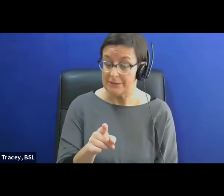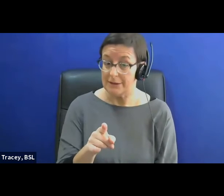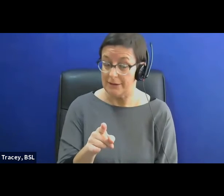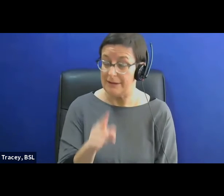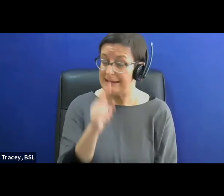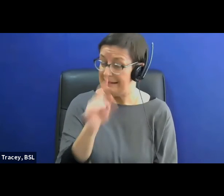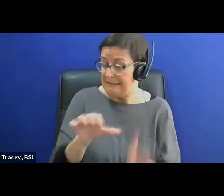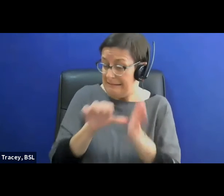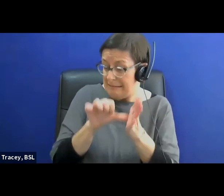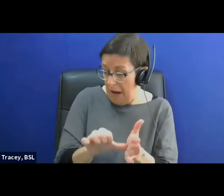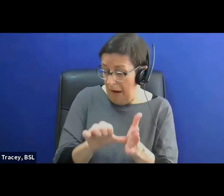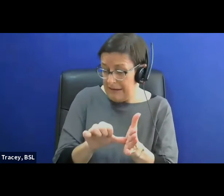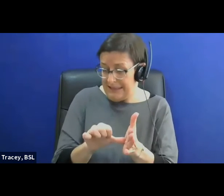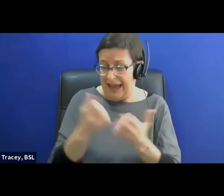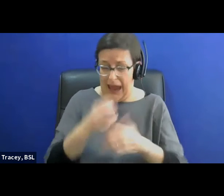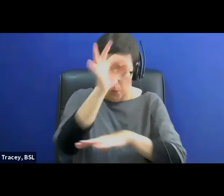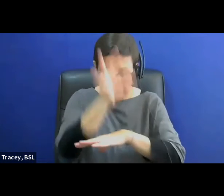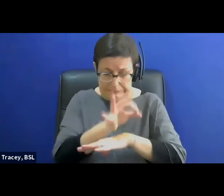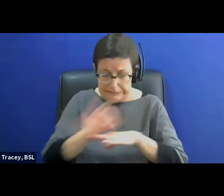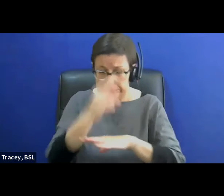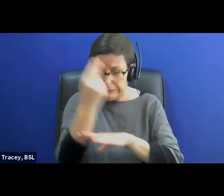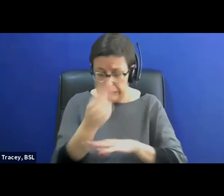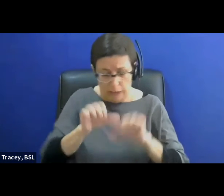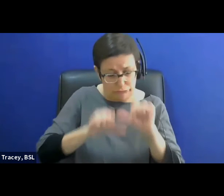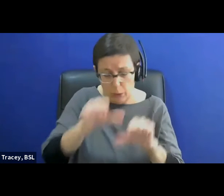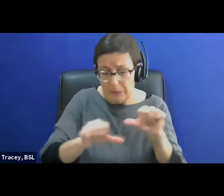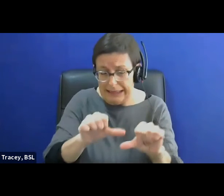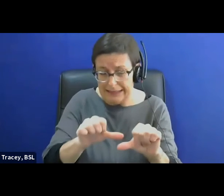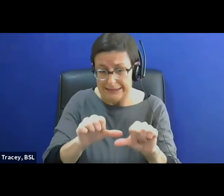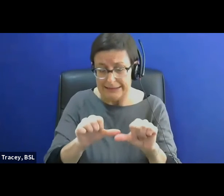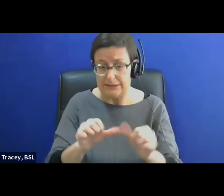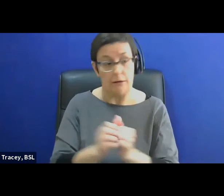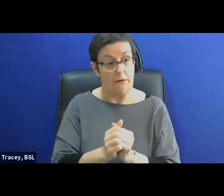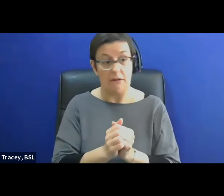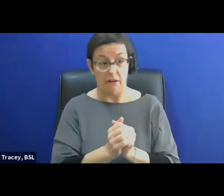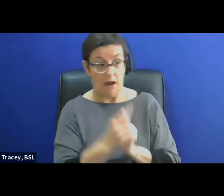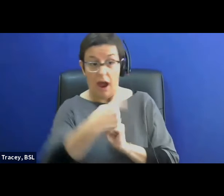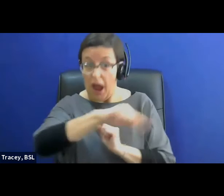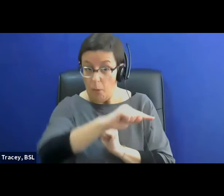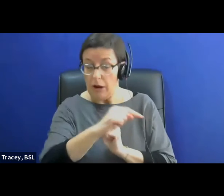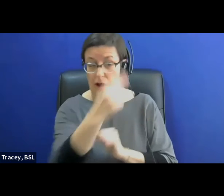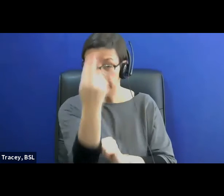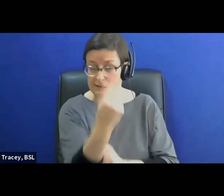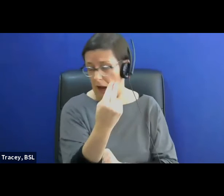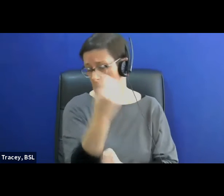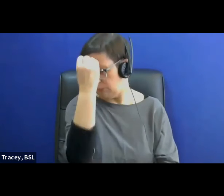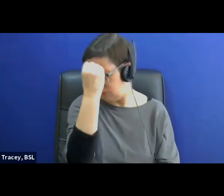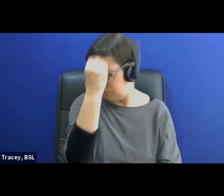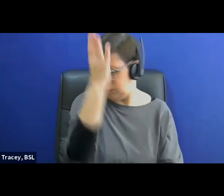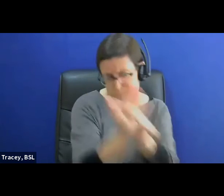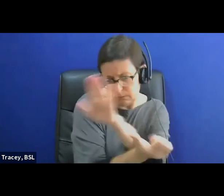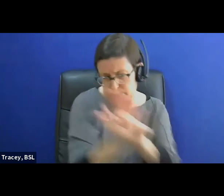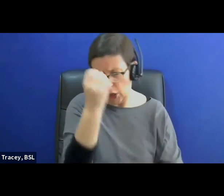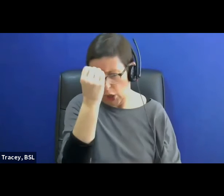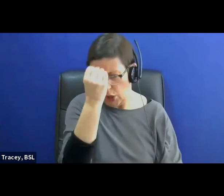design process. We have designers who have a very broad spectrum of knowledge of what they're actually designing, but